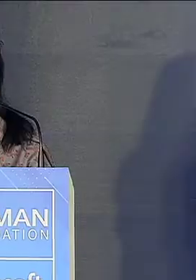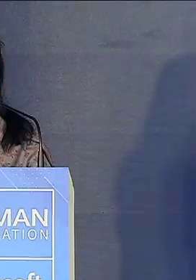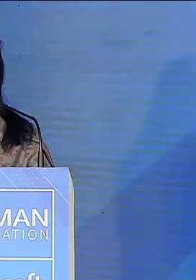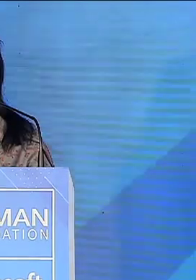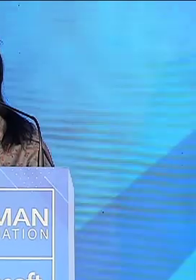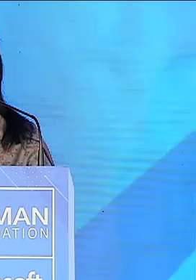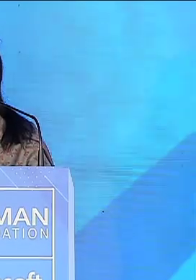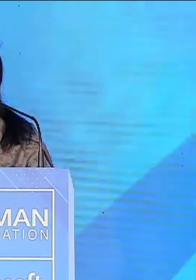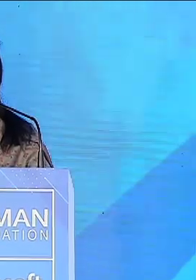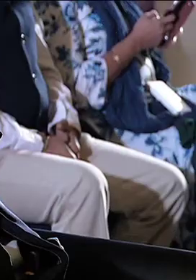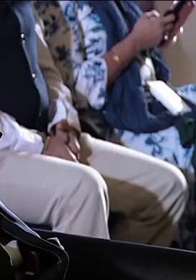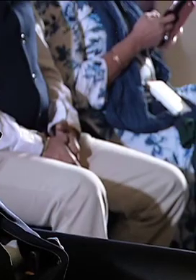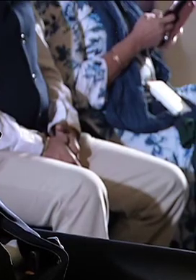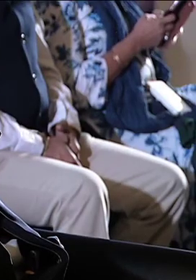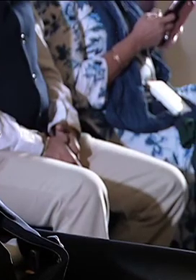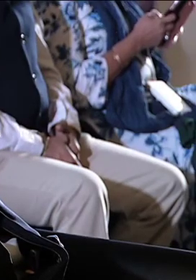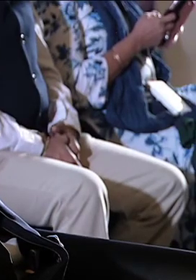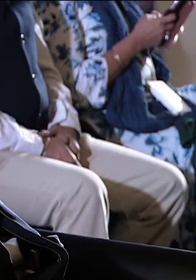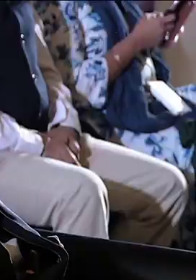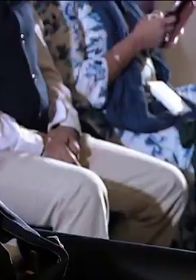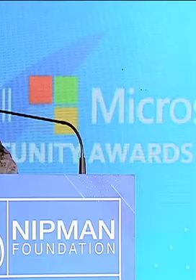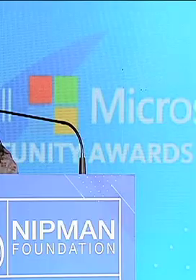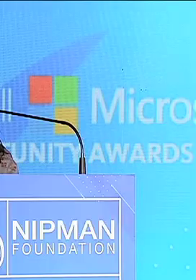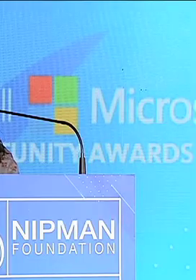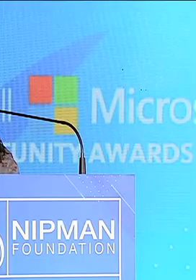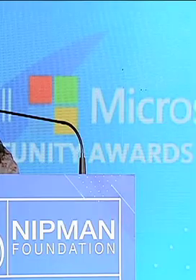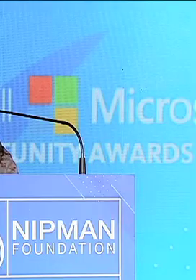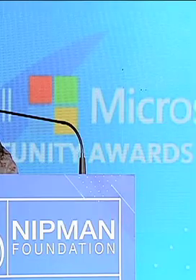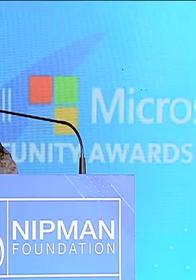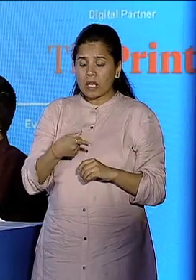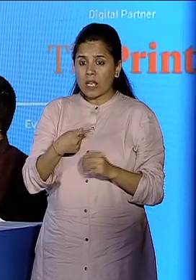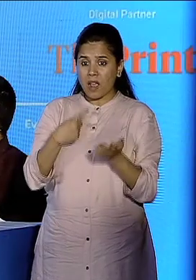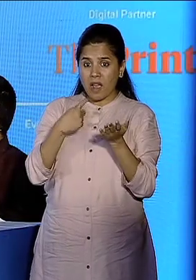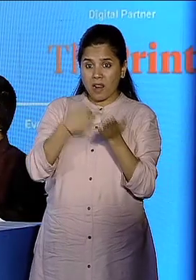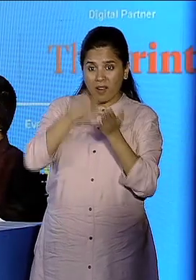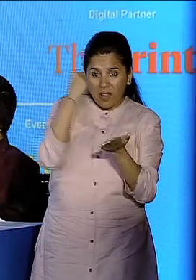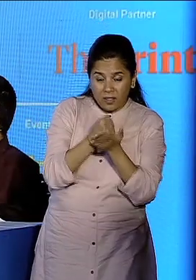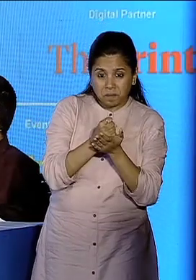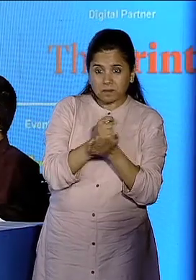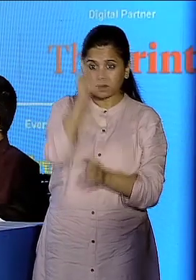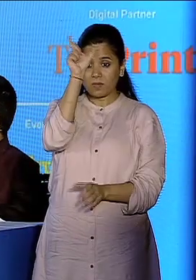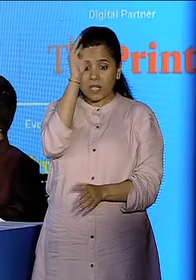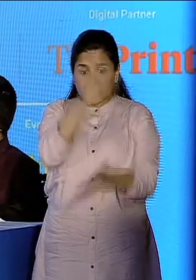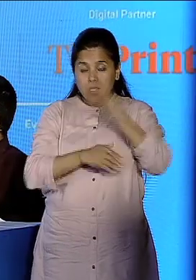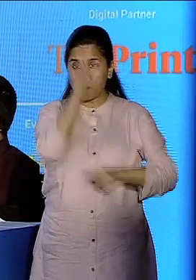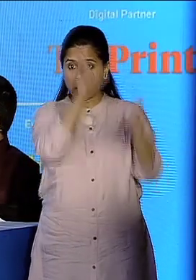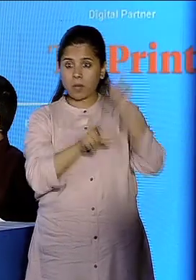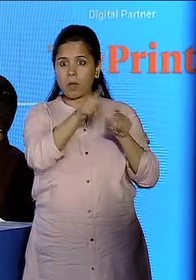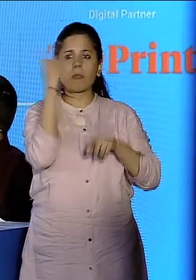of the disabled persons are concerned. I would say that, the rights of disabled persons that had come